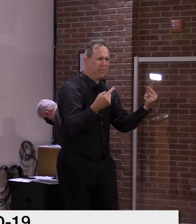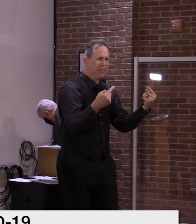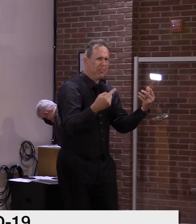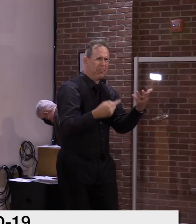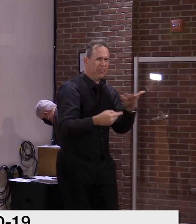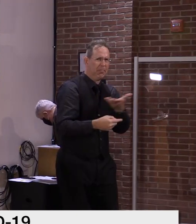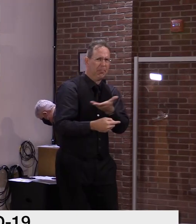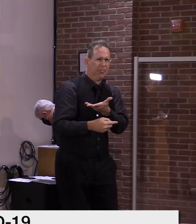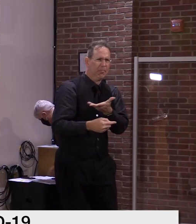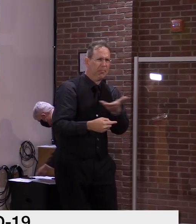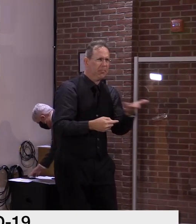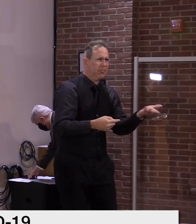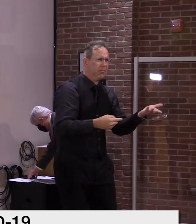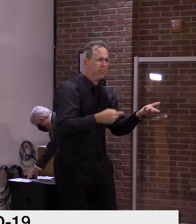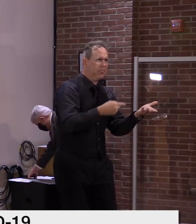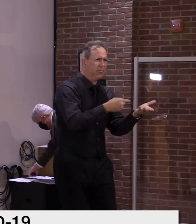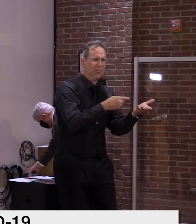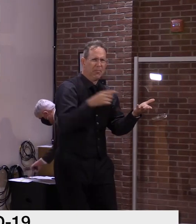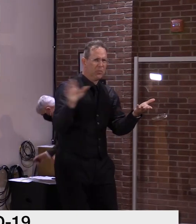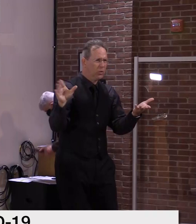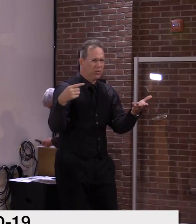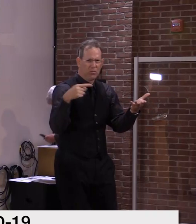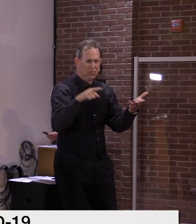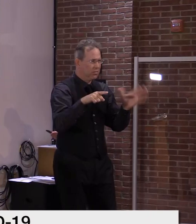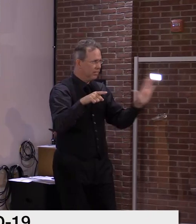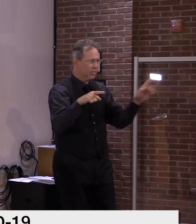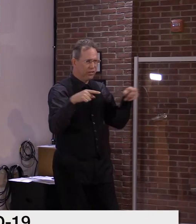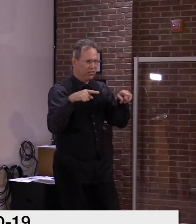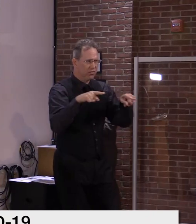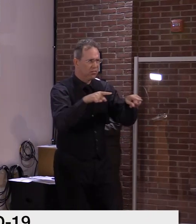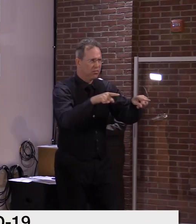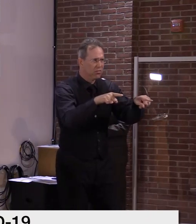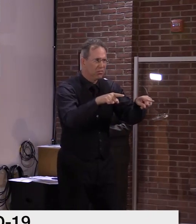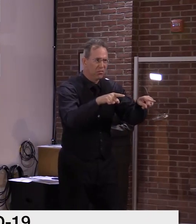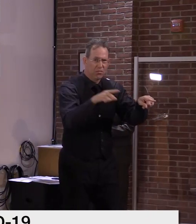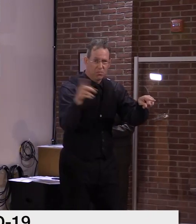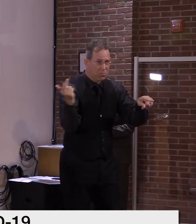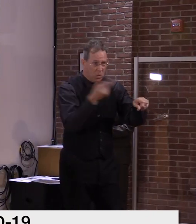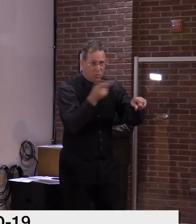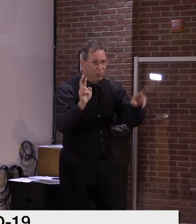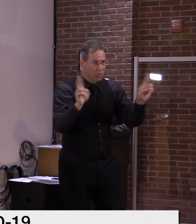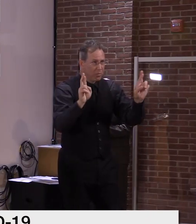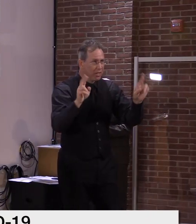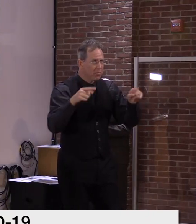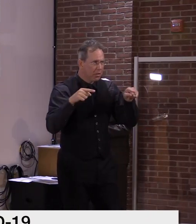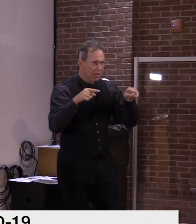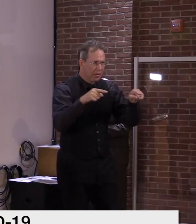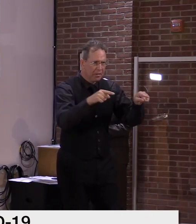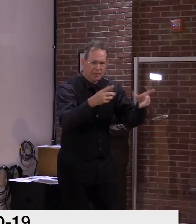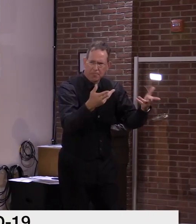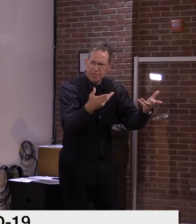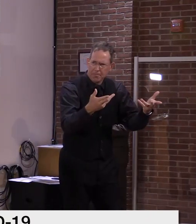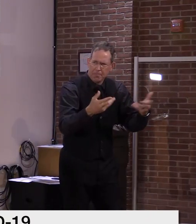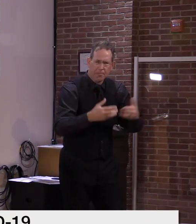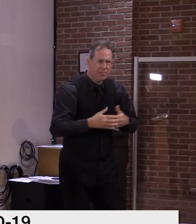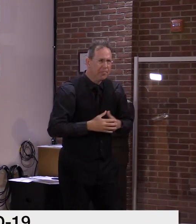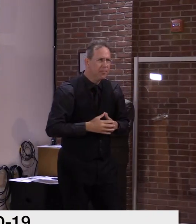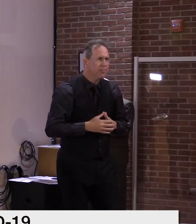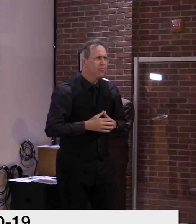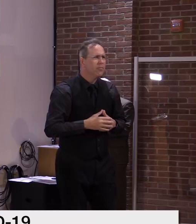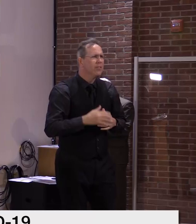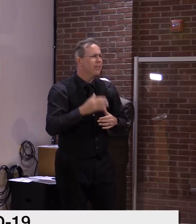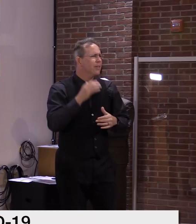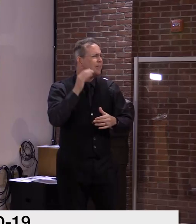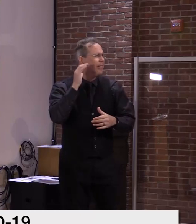different track from the party you belong to. And if you're not thinking of disassociating yourself, do you